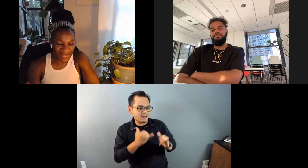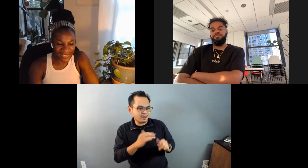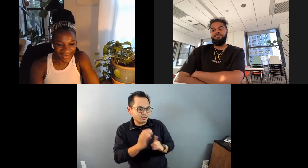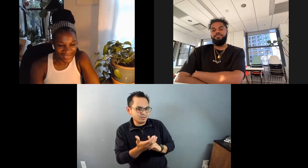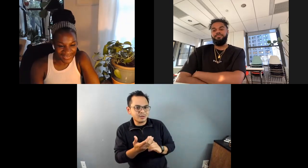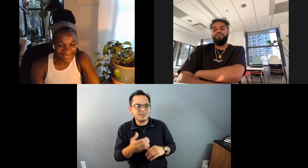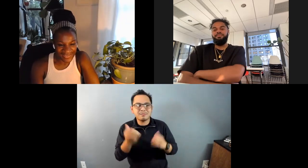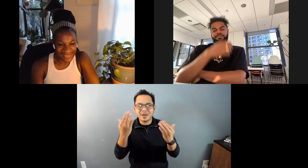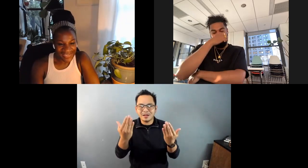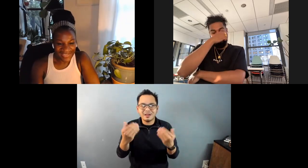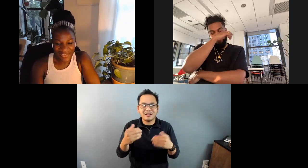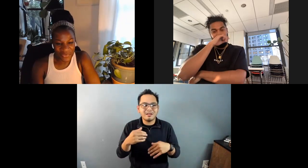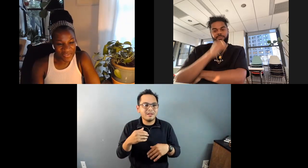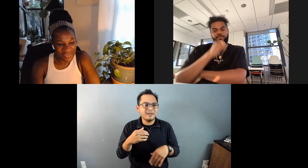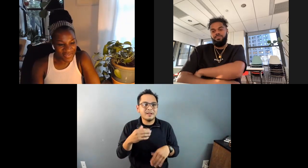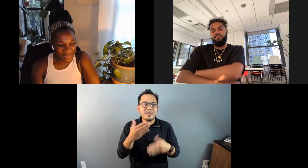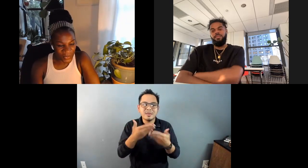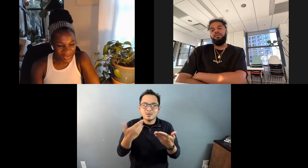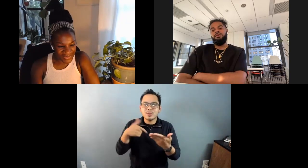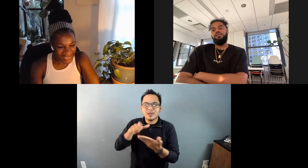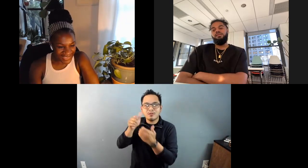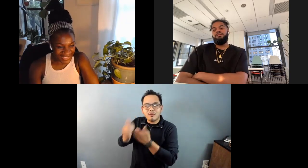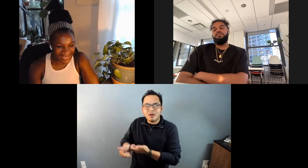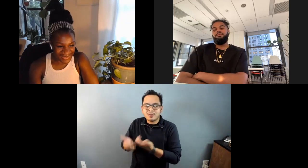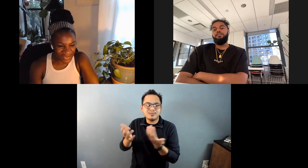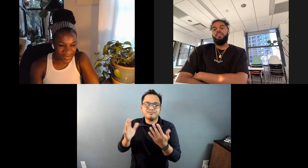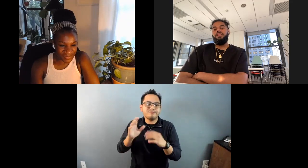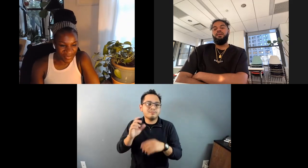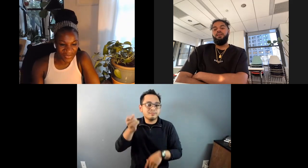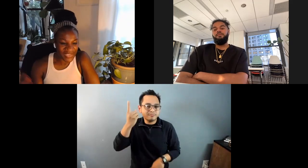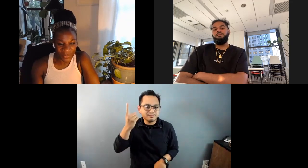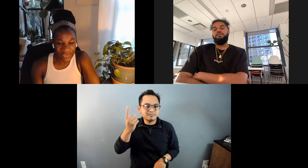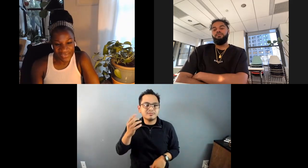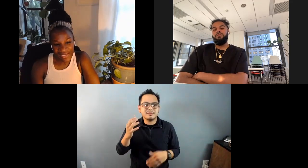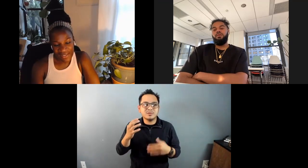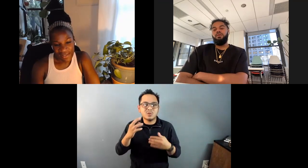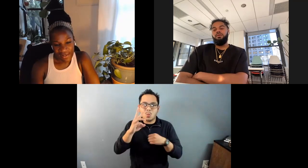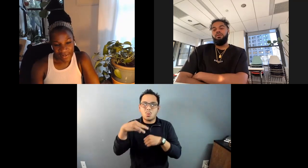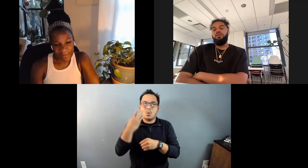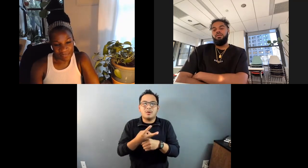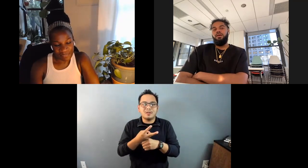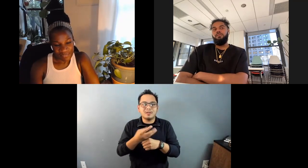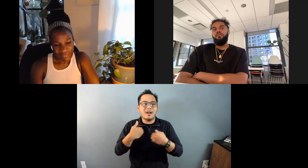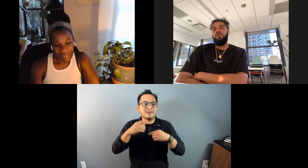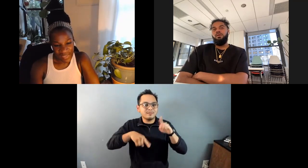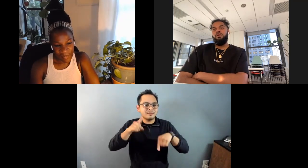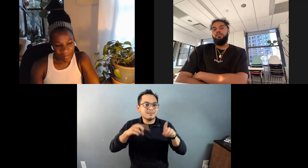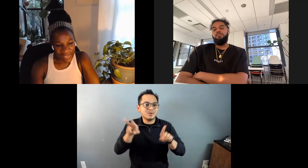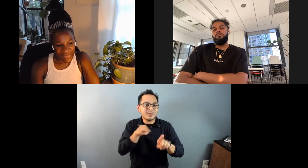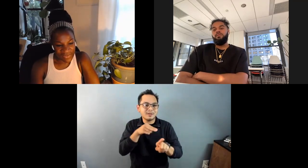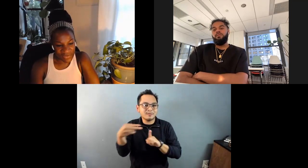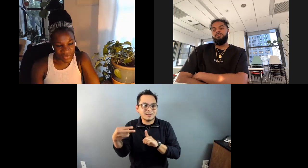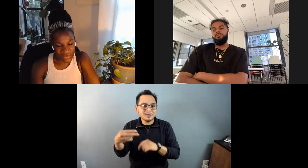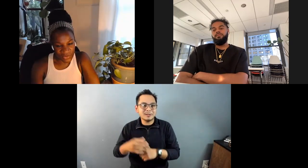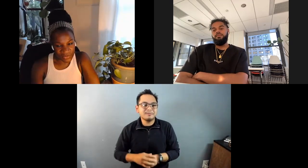other like boroughs outside of Queens. It's like, oh, wait, the Bronx exists and all that. So like, you know,